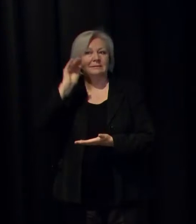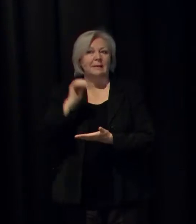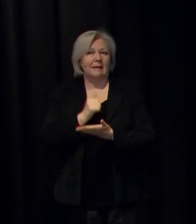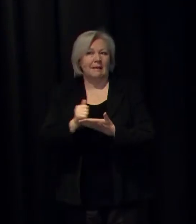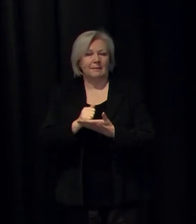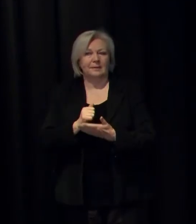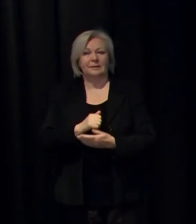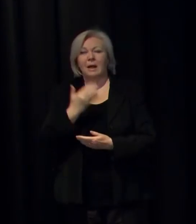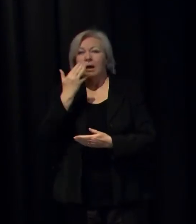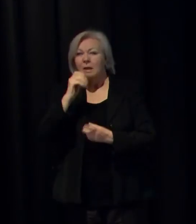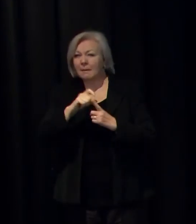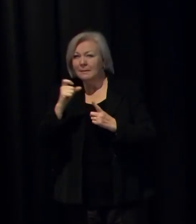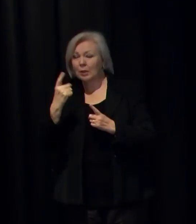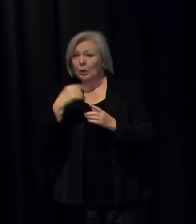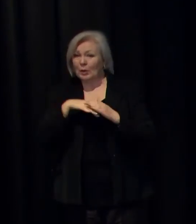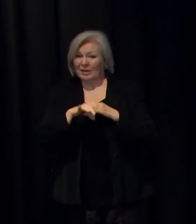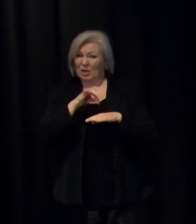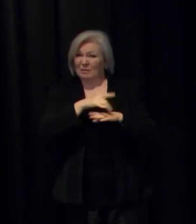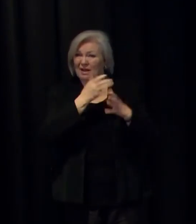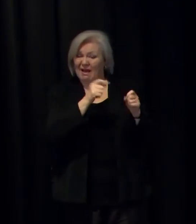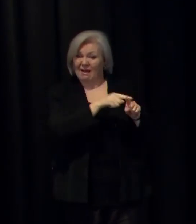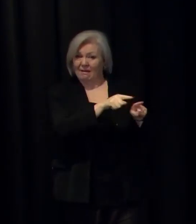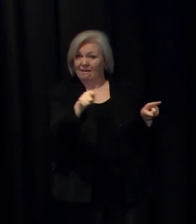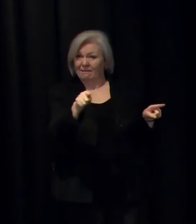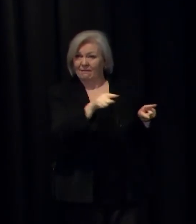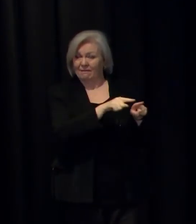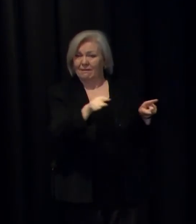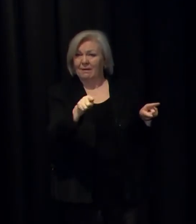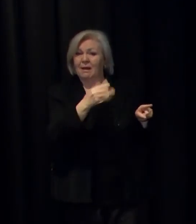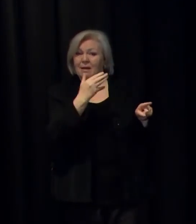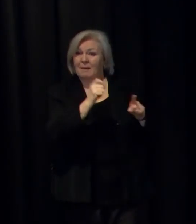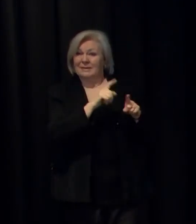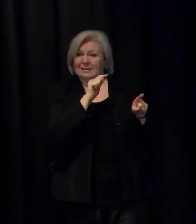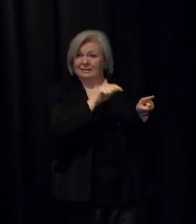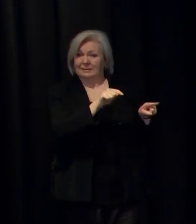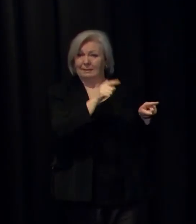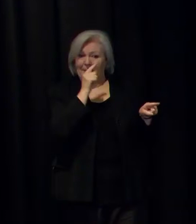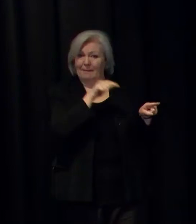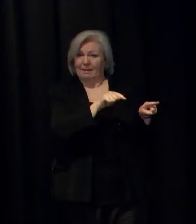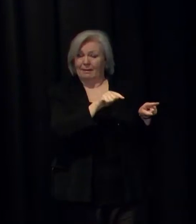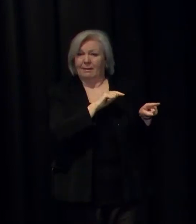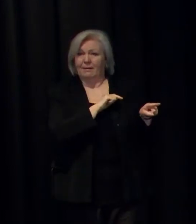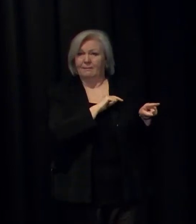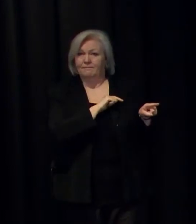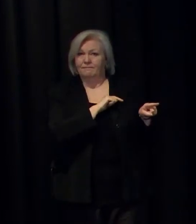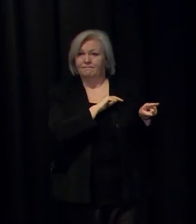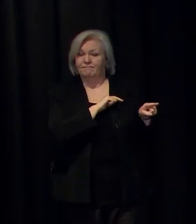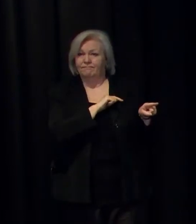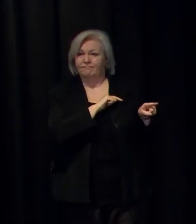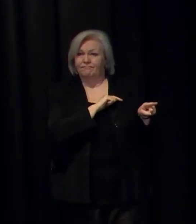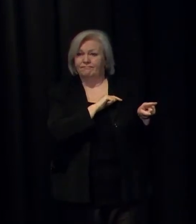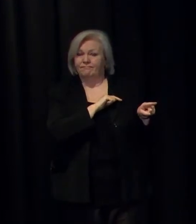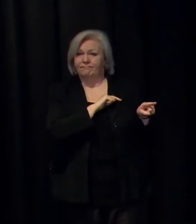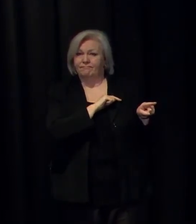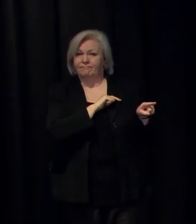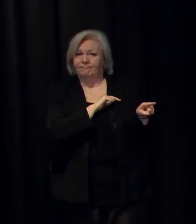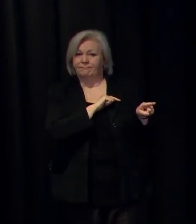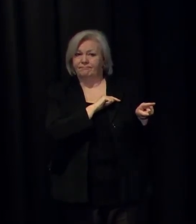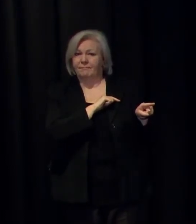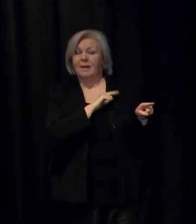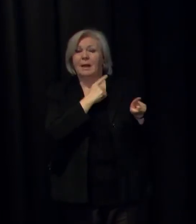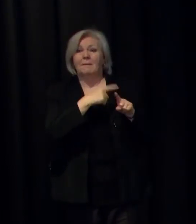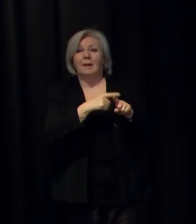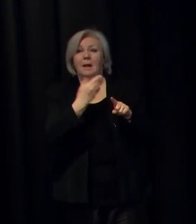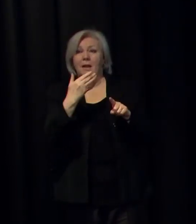Approximately 90% of those in hospital, and 90% of those in hospital and 97% of those in